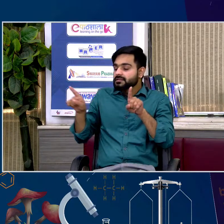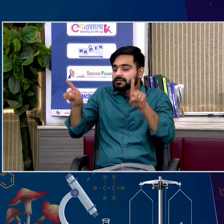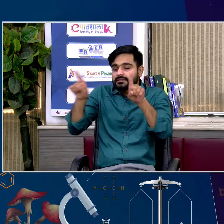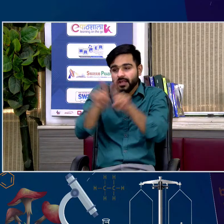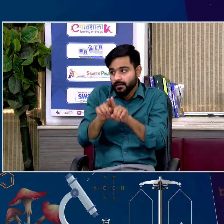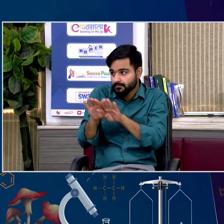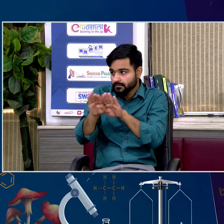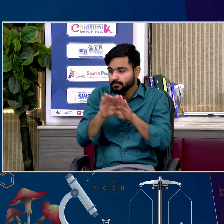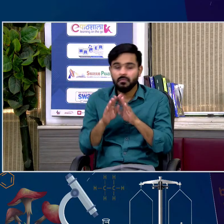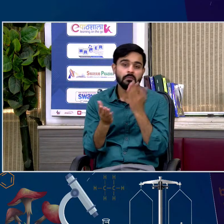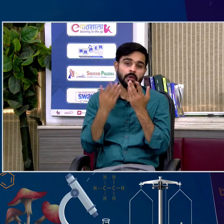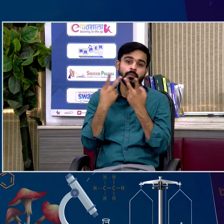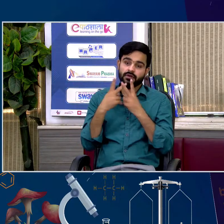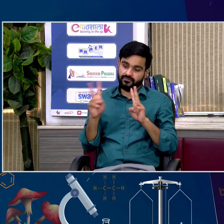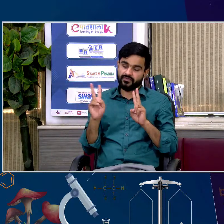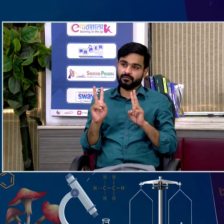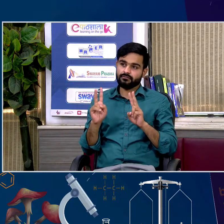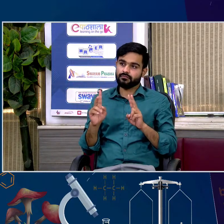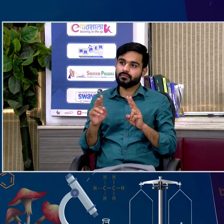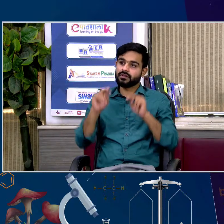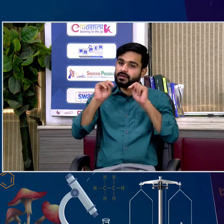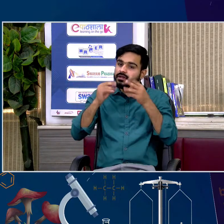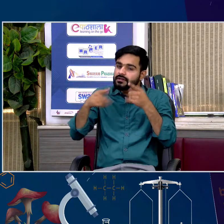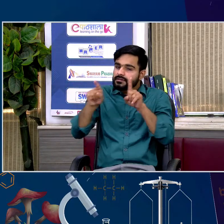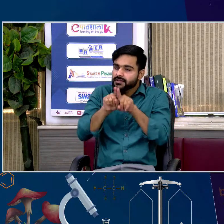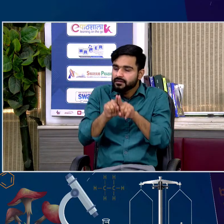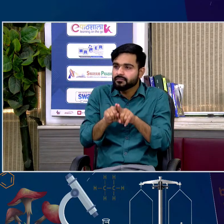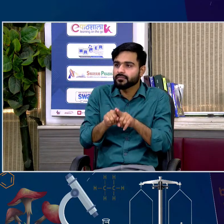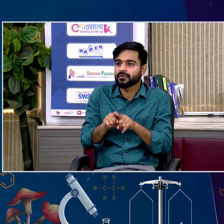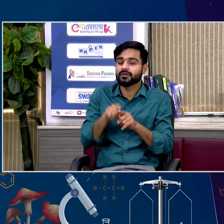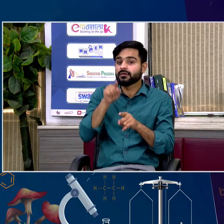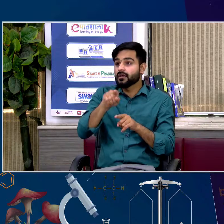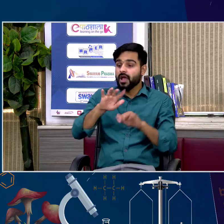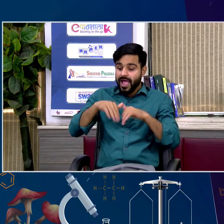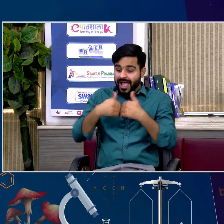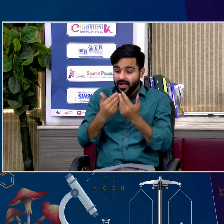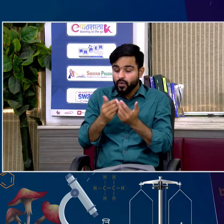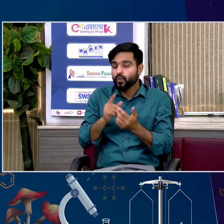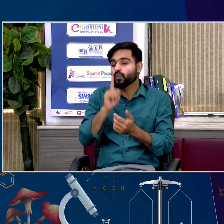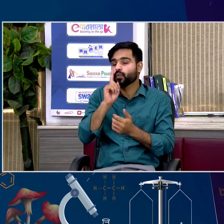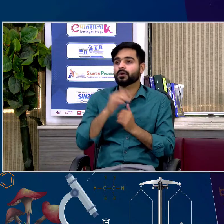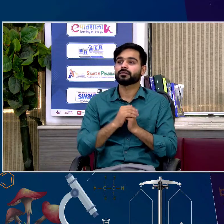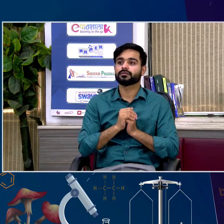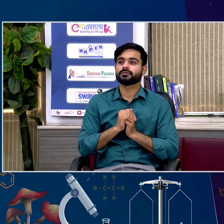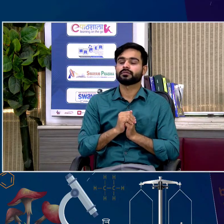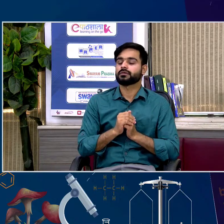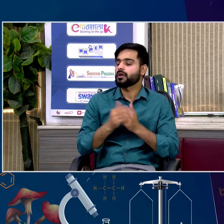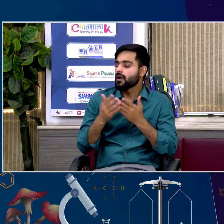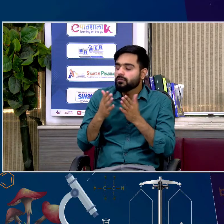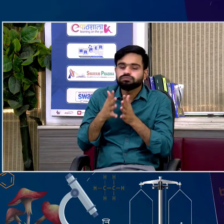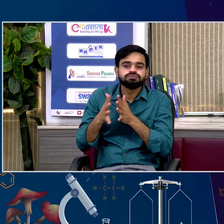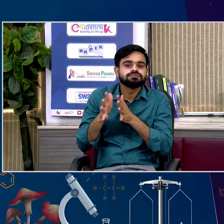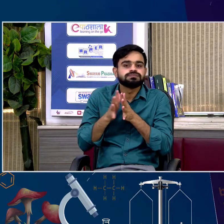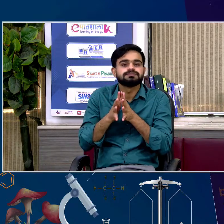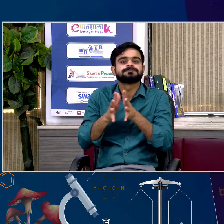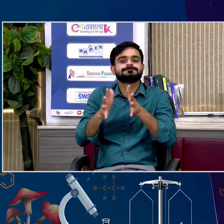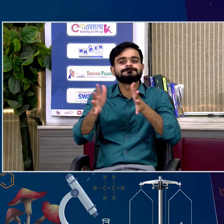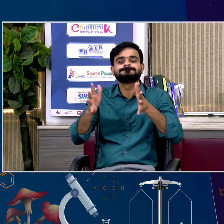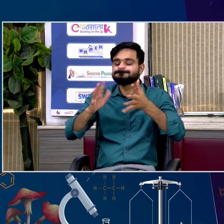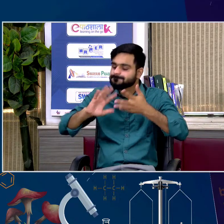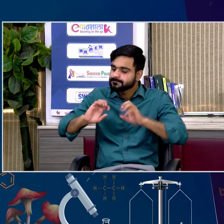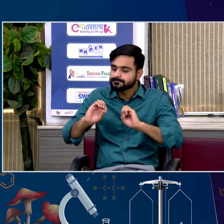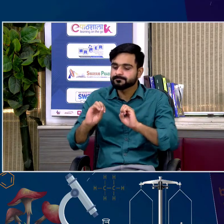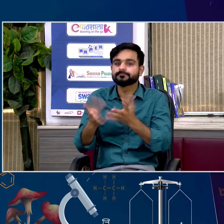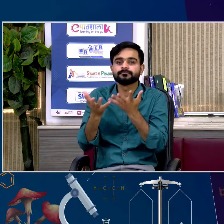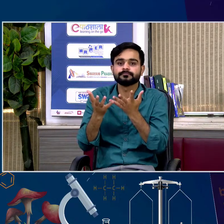we are all different, our needs are the same, right? So that's how one gradually begins this process. And